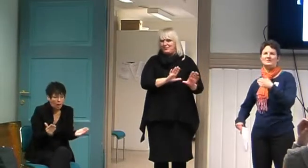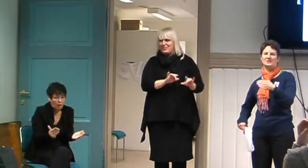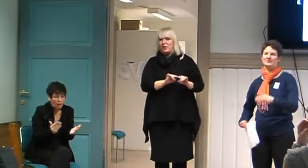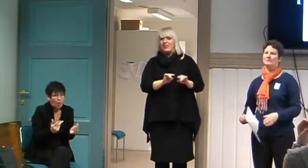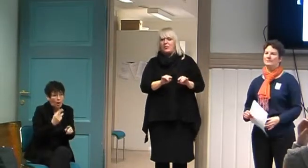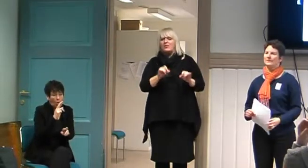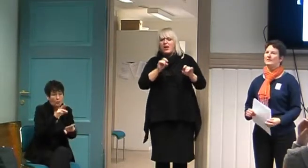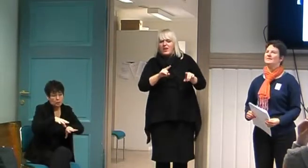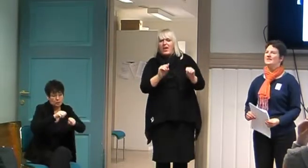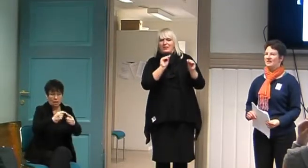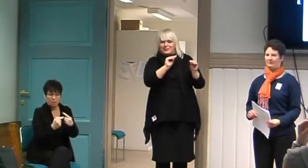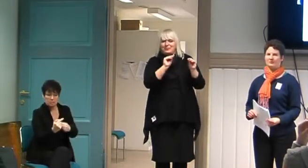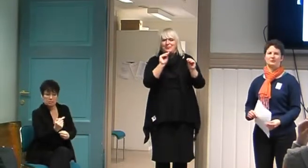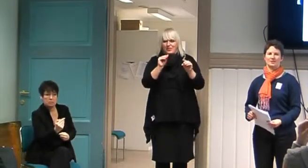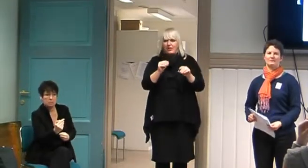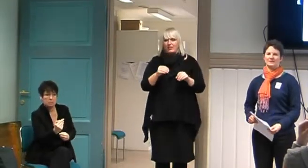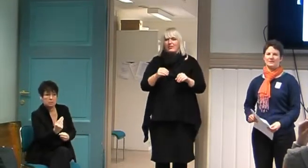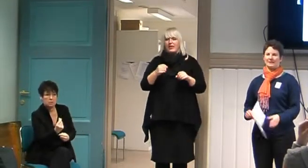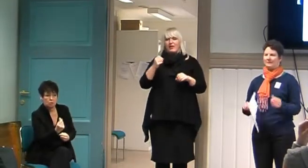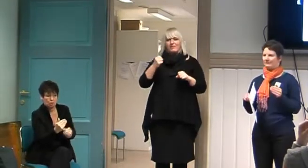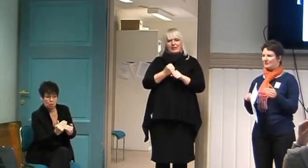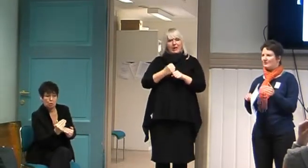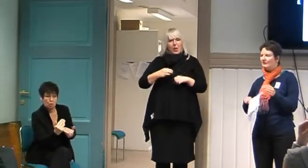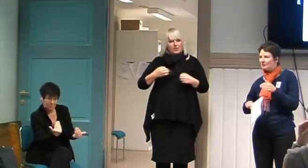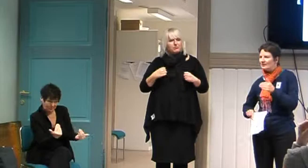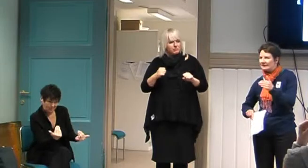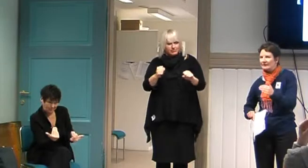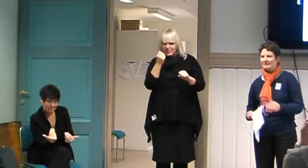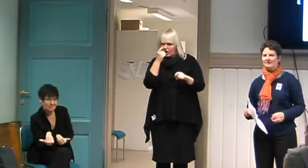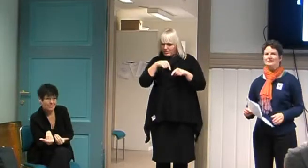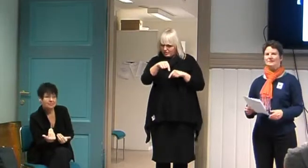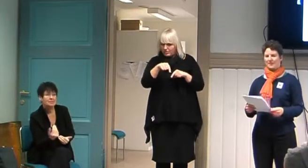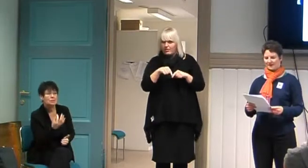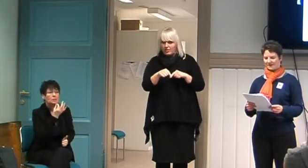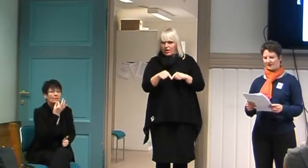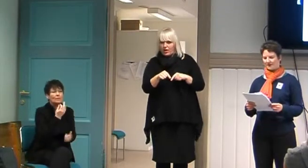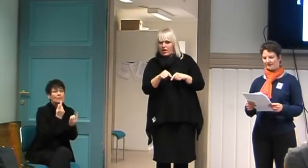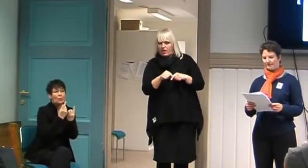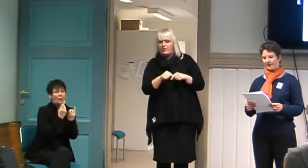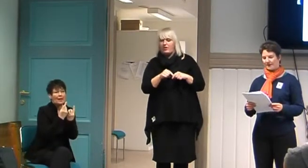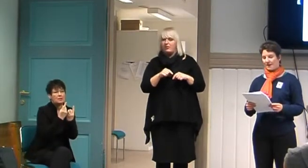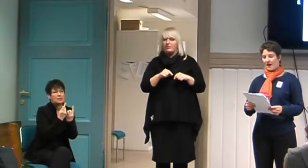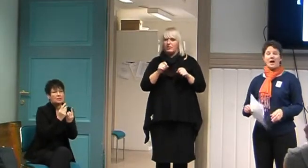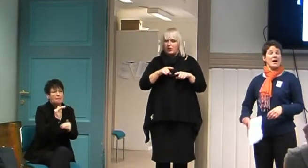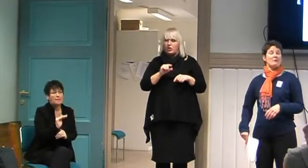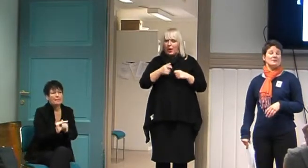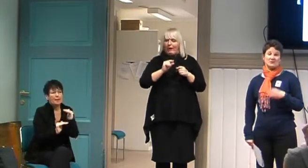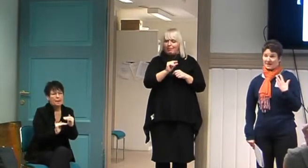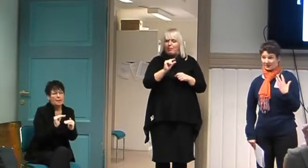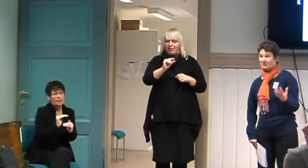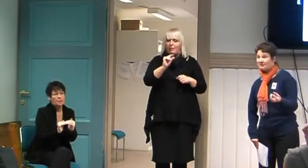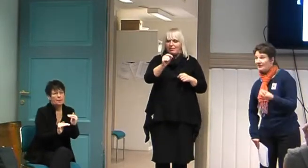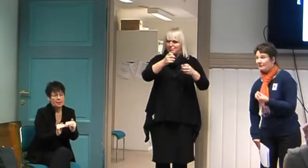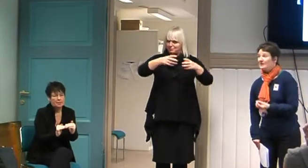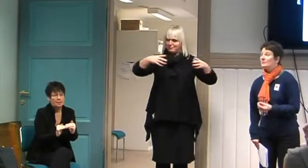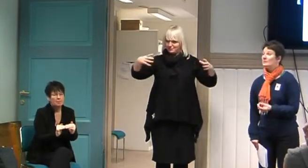hoping to do in the near future, do a few little things at a time. And we do get